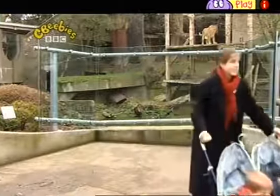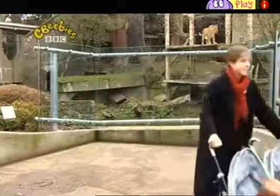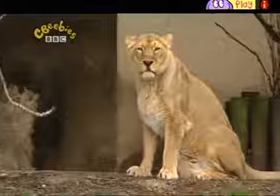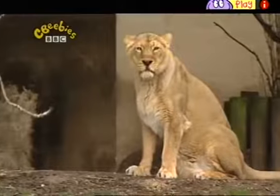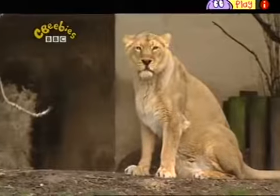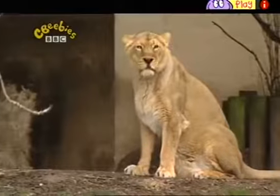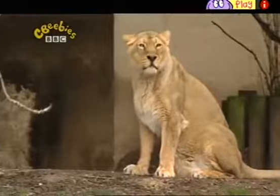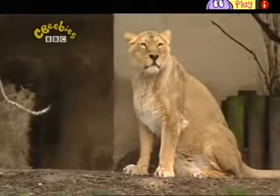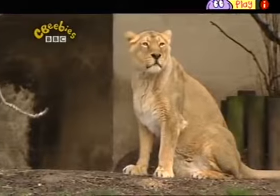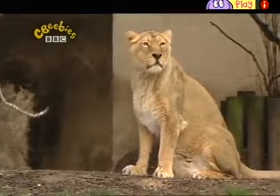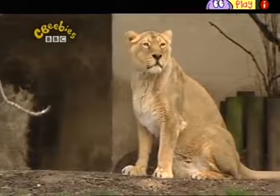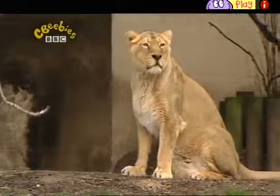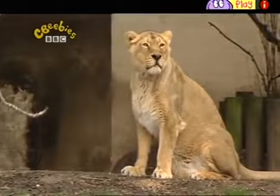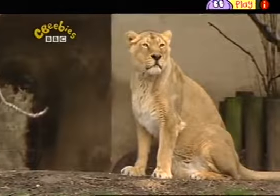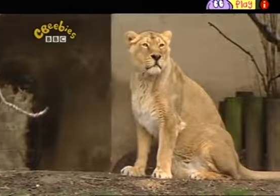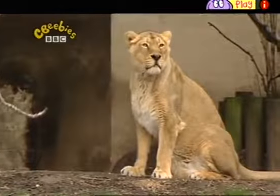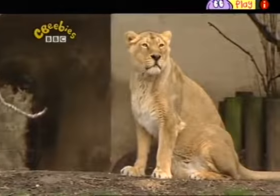Bye-bye, lioness.